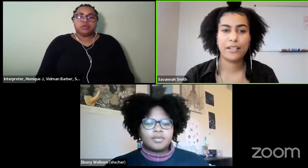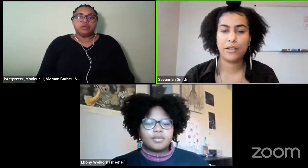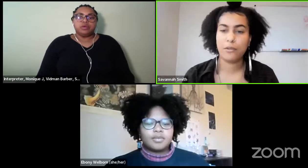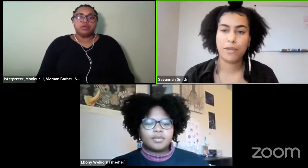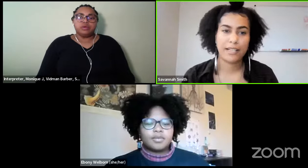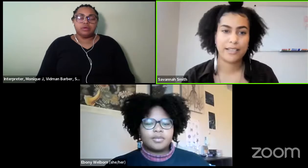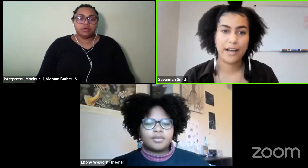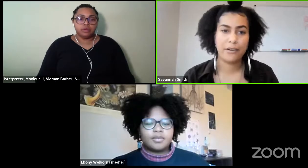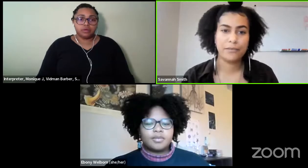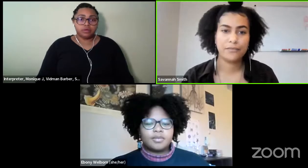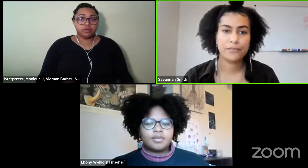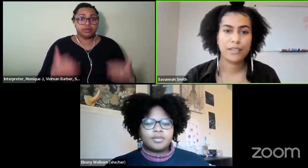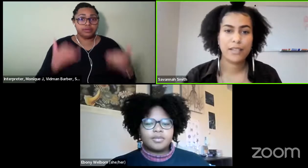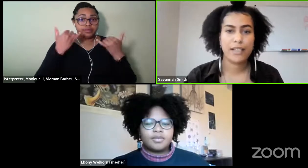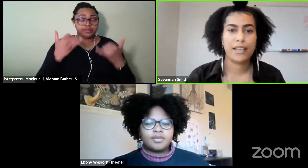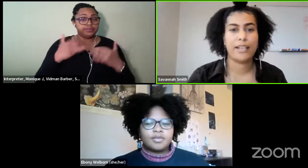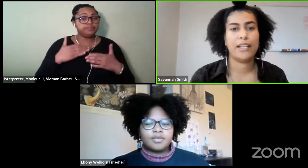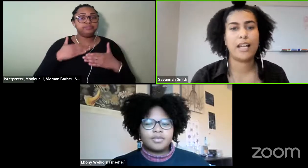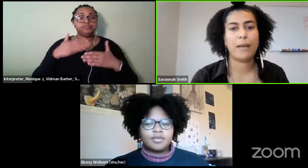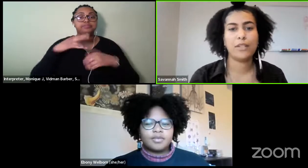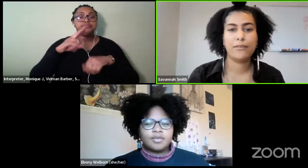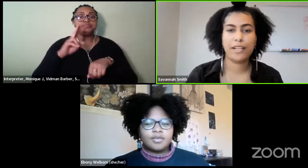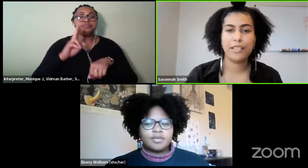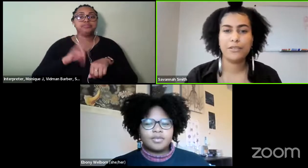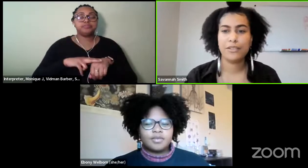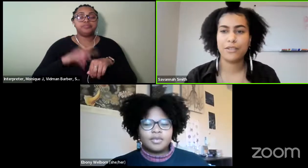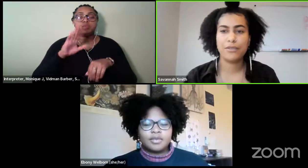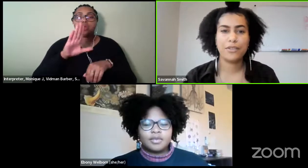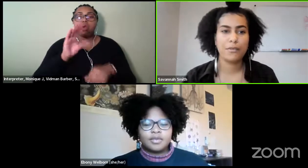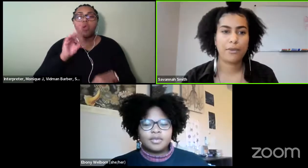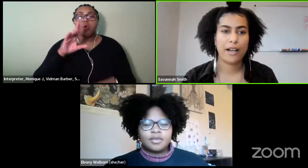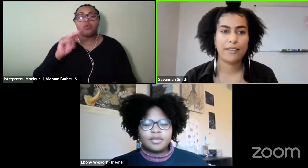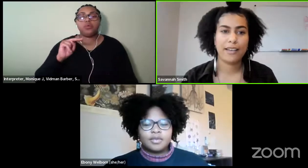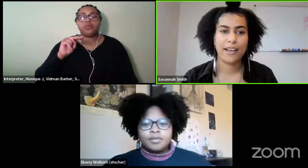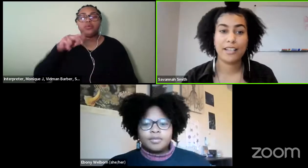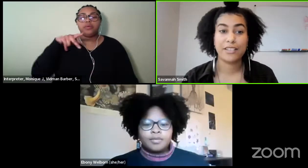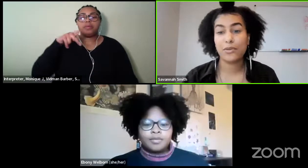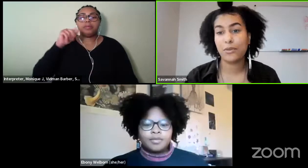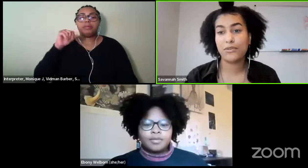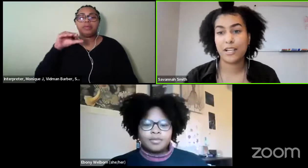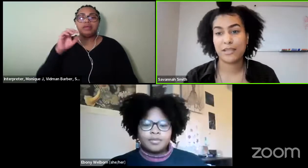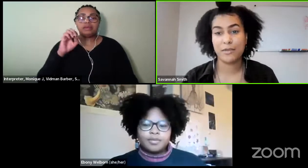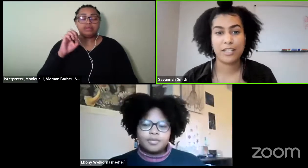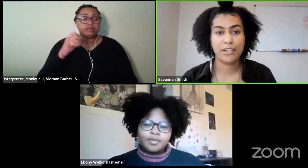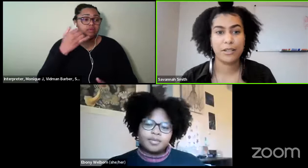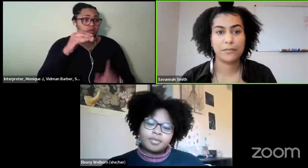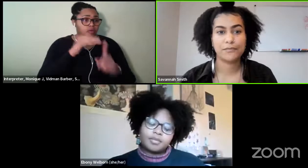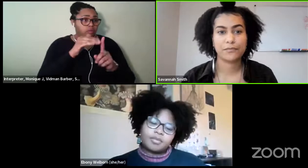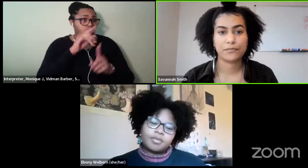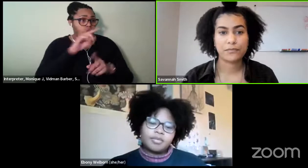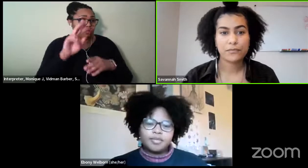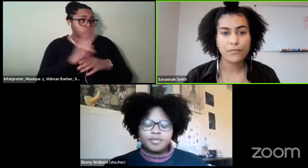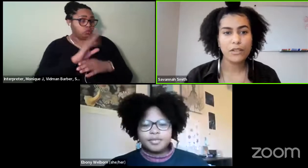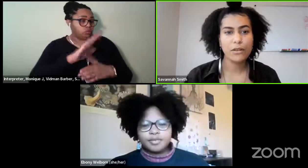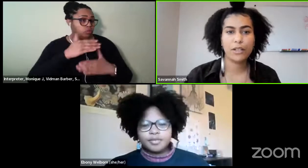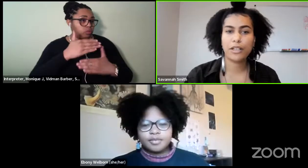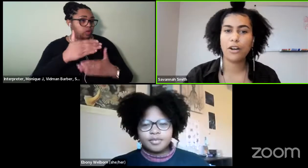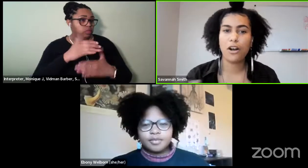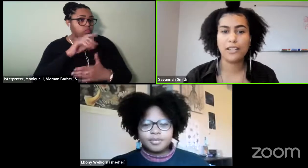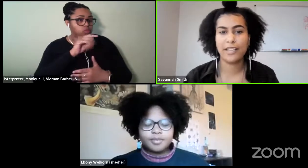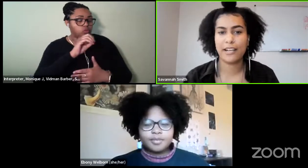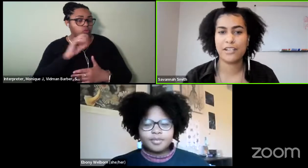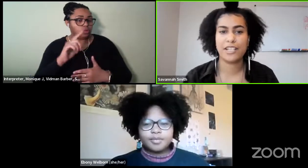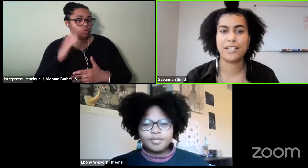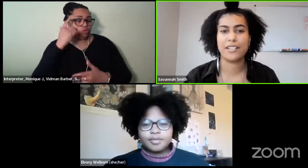and breathe at your own pace now. And I'm going to invite you to use your breath as a tool of transmutation. We're